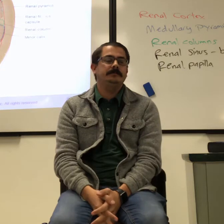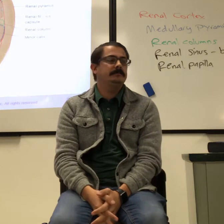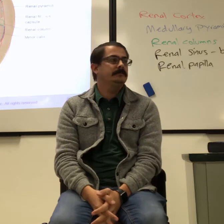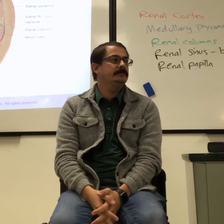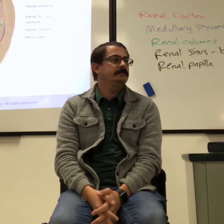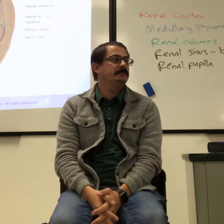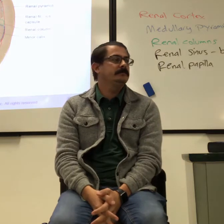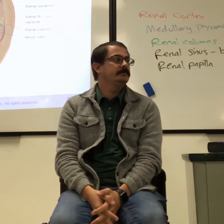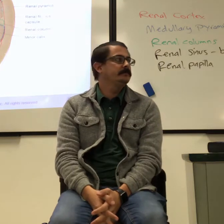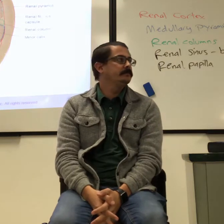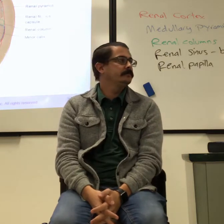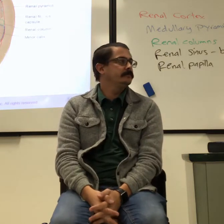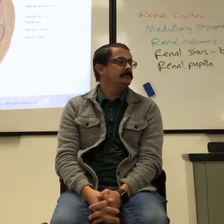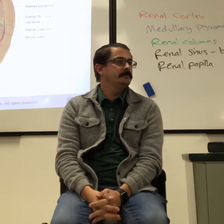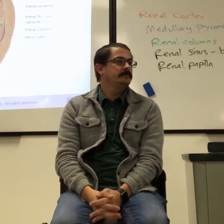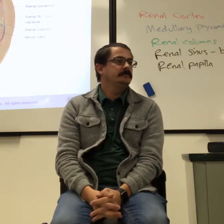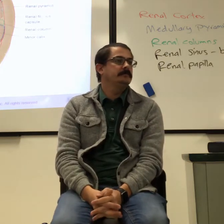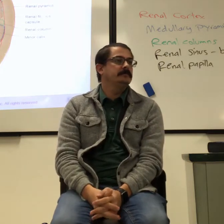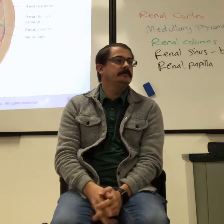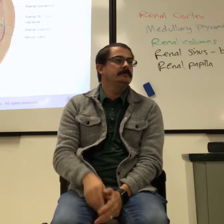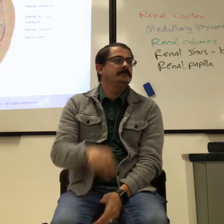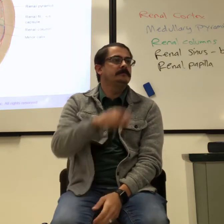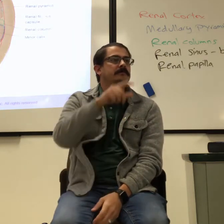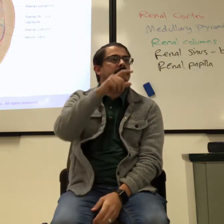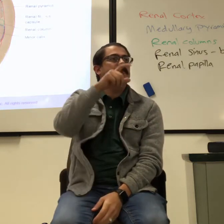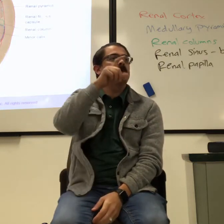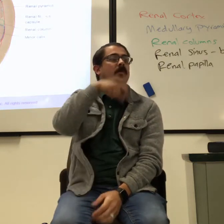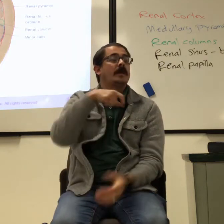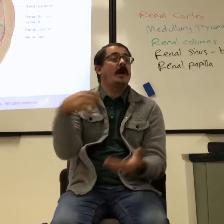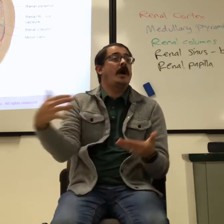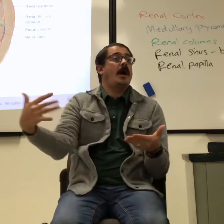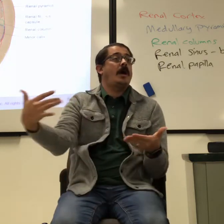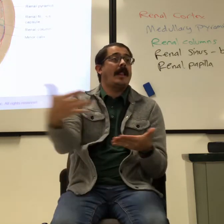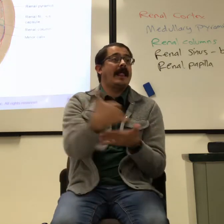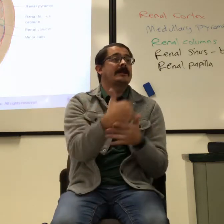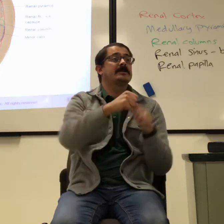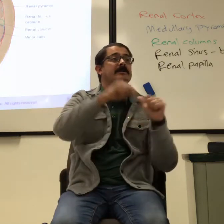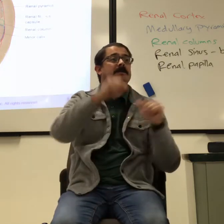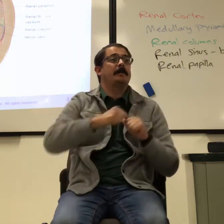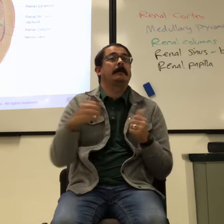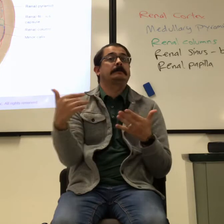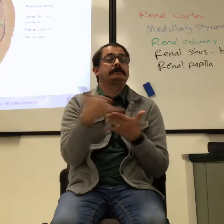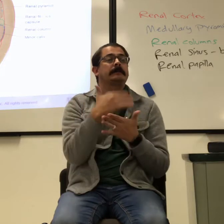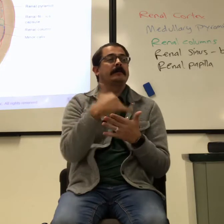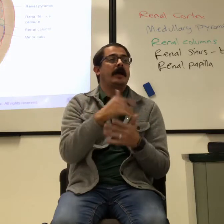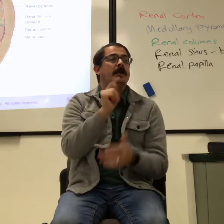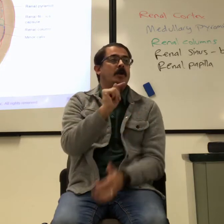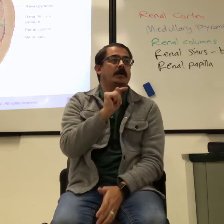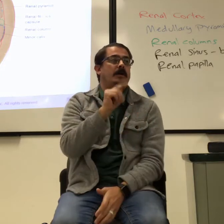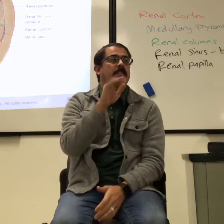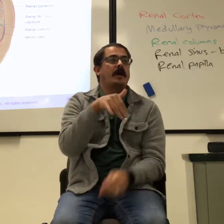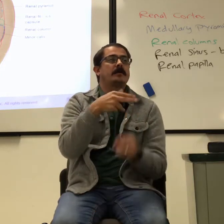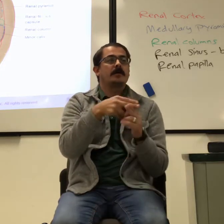So you need a collection system to collect this made urine, and those are the calyces.